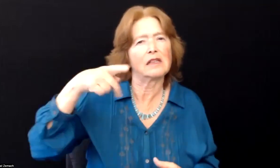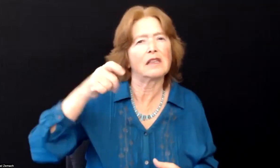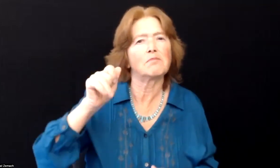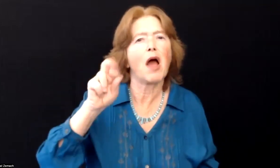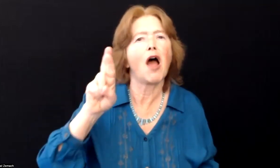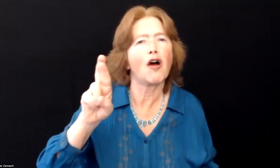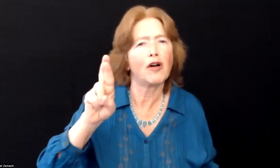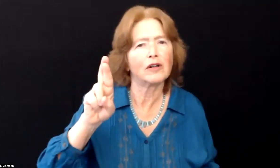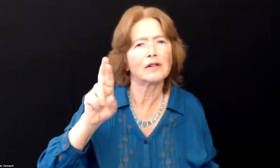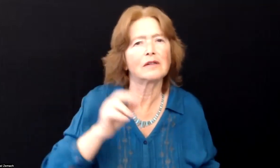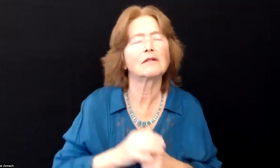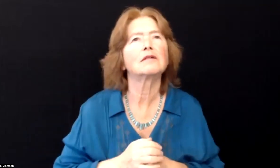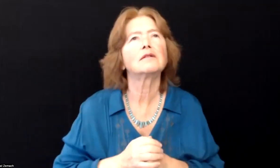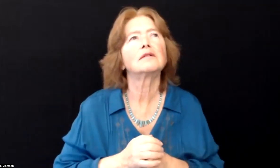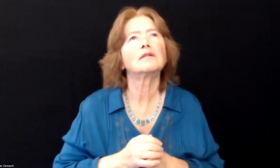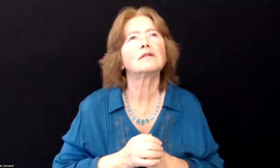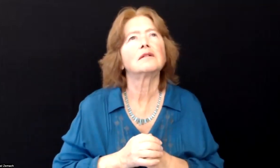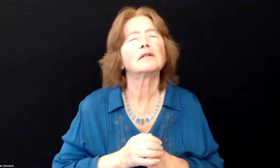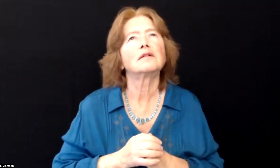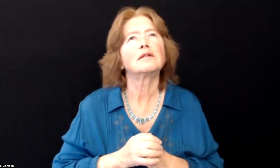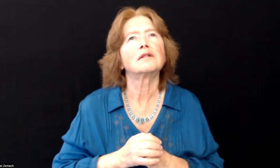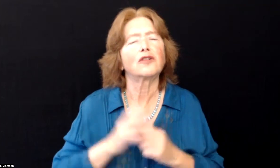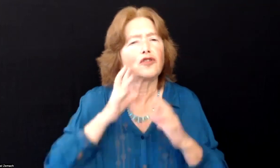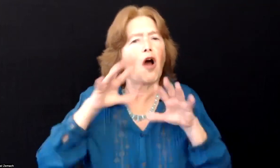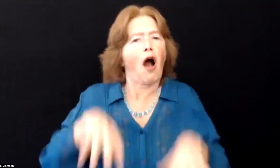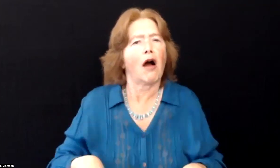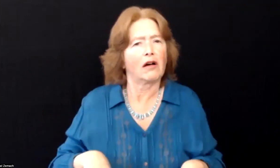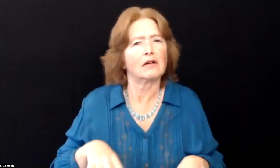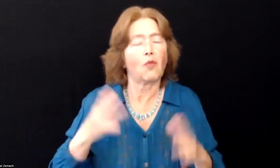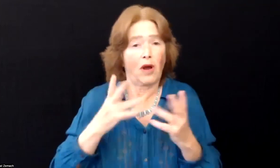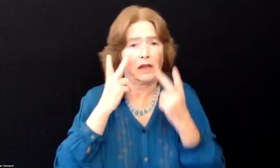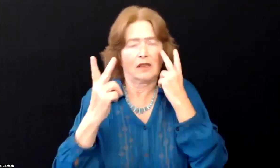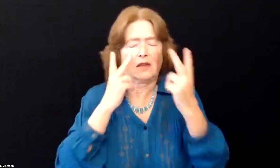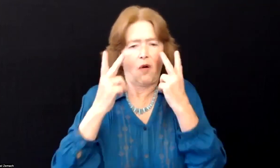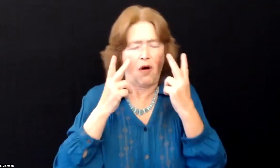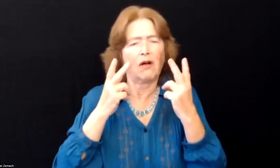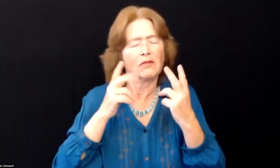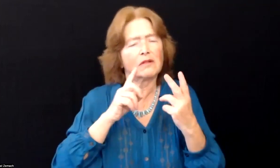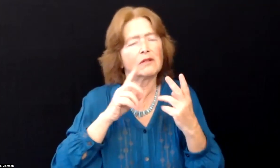shift. I went from optimism to despair. I was shocked at what I saw